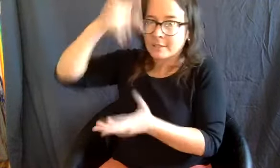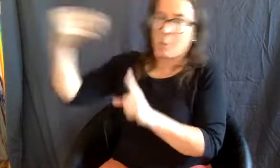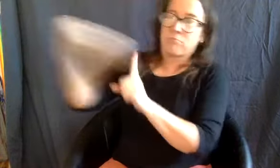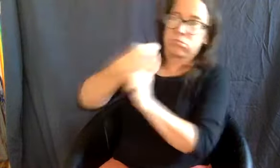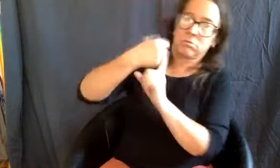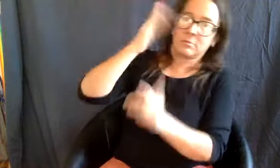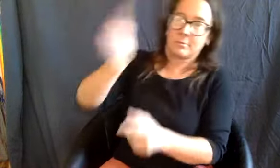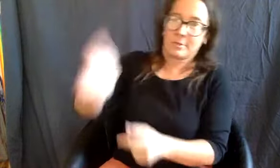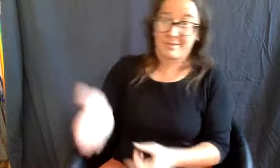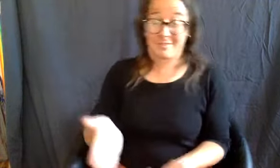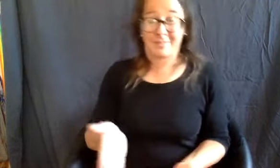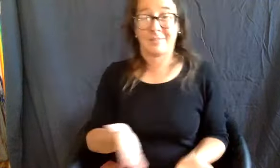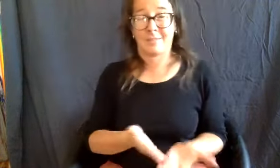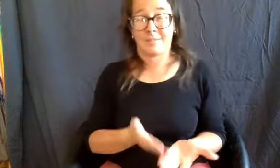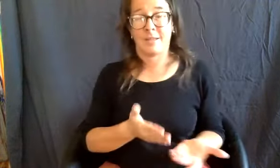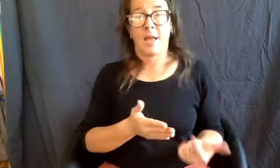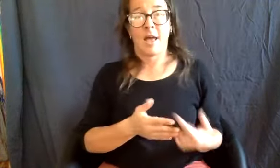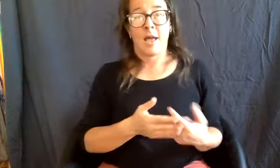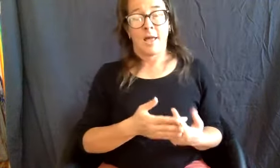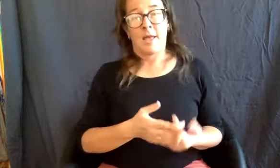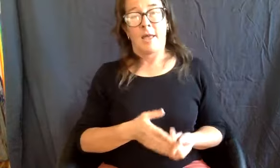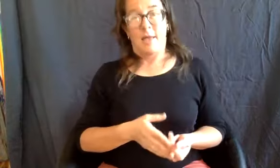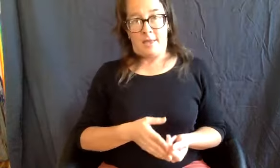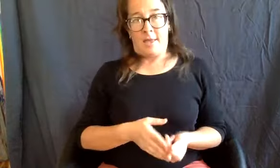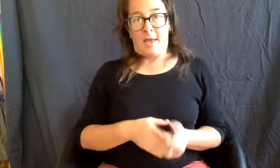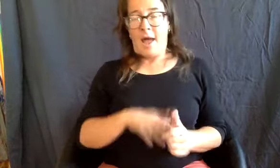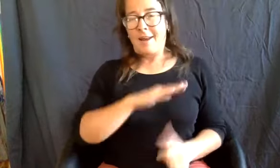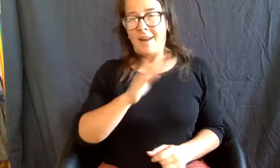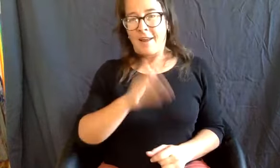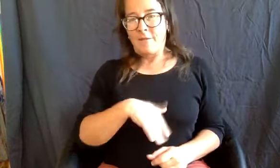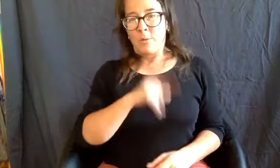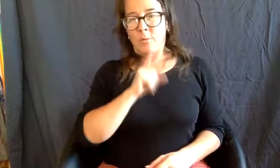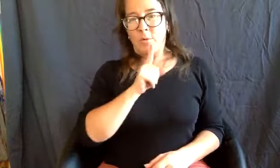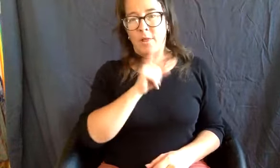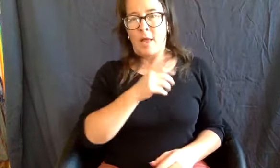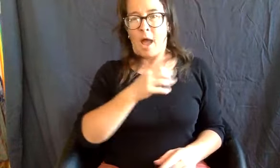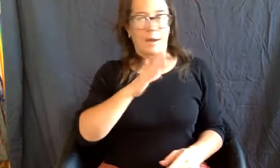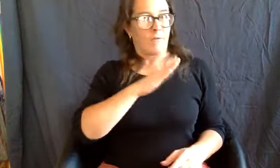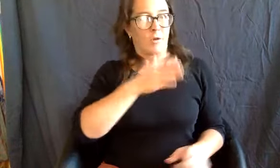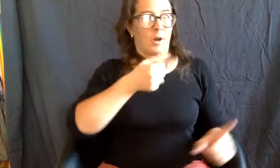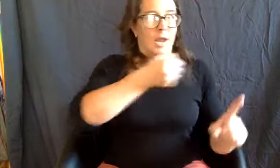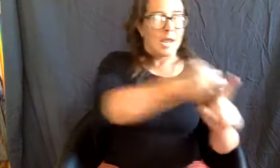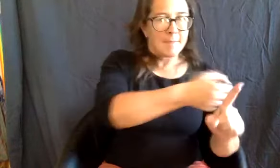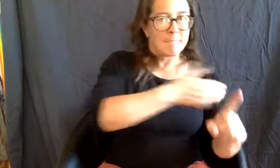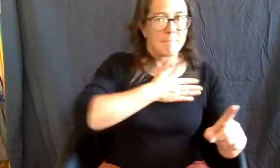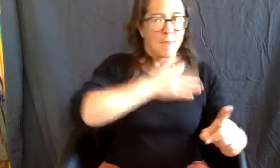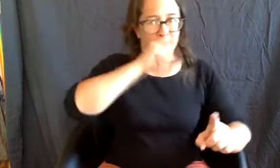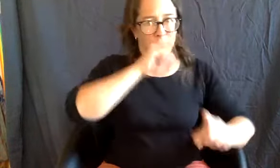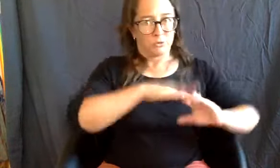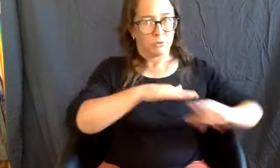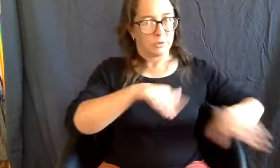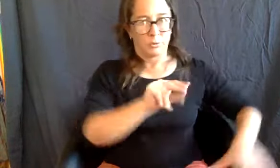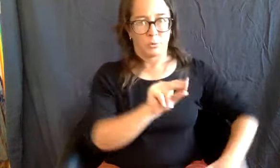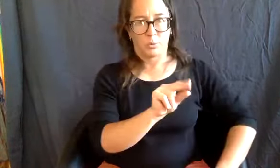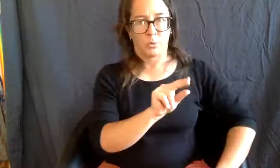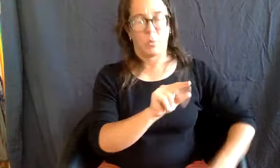punished, and I think that thinking for me is because of how I grew up, but I grew up in a house where, again, my